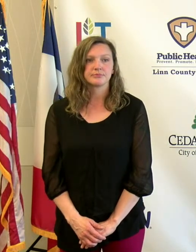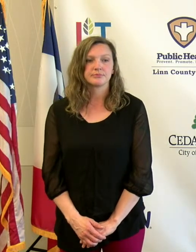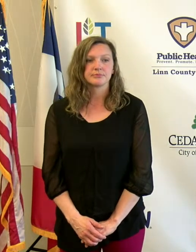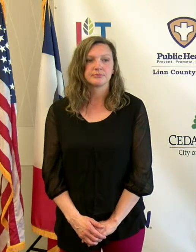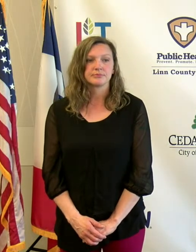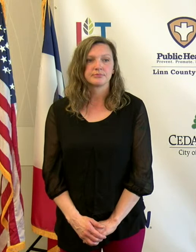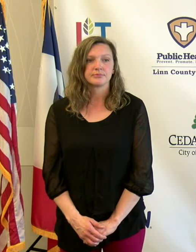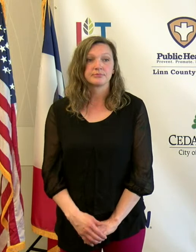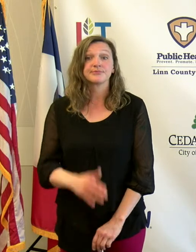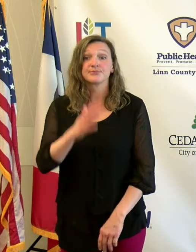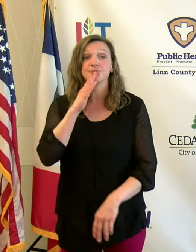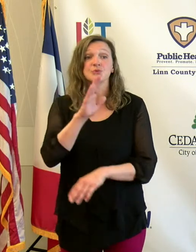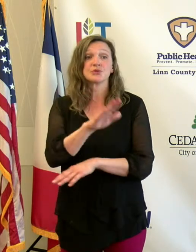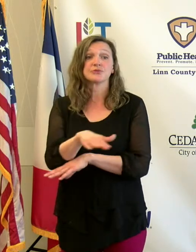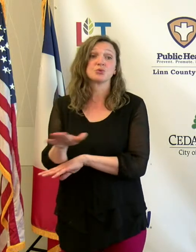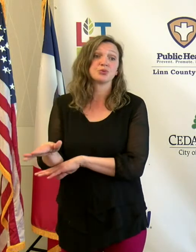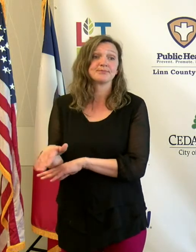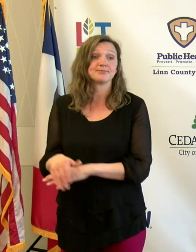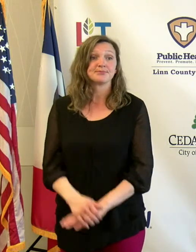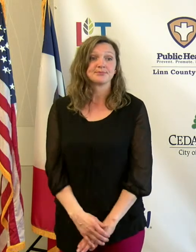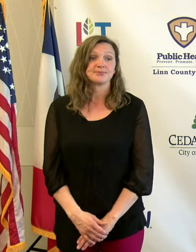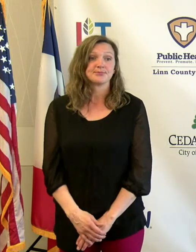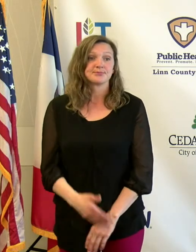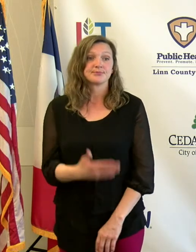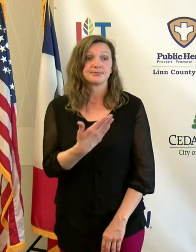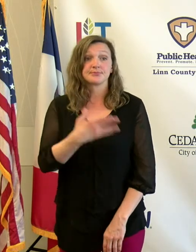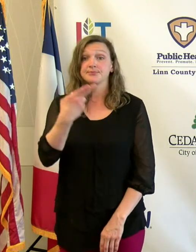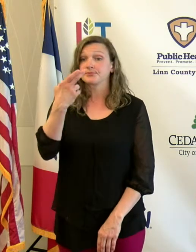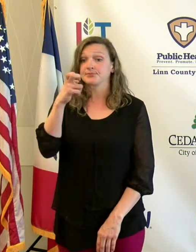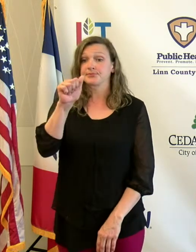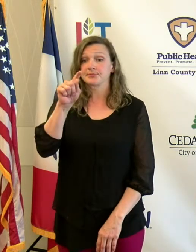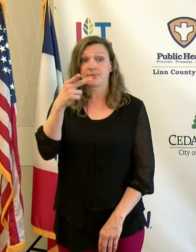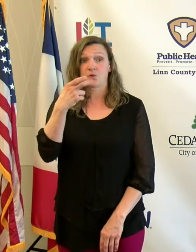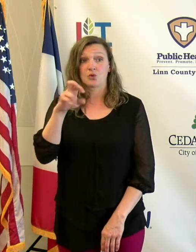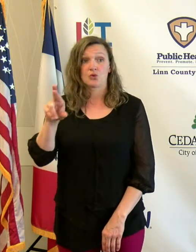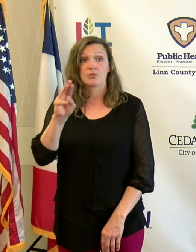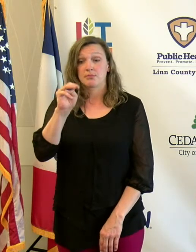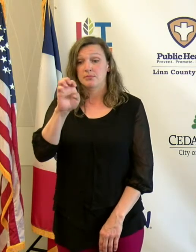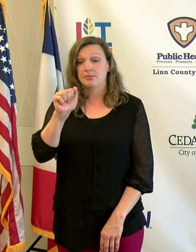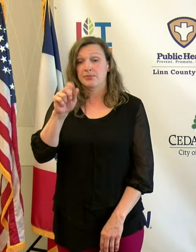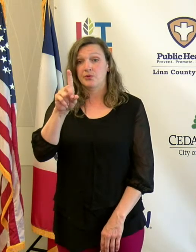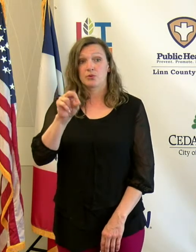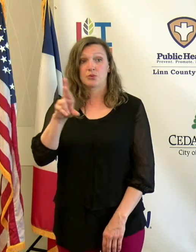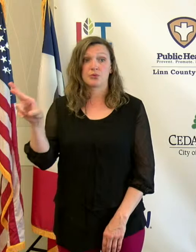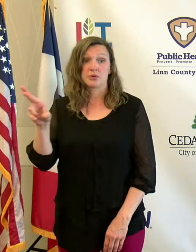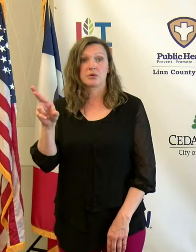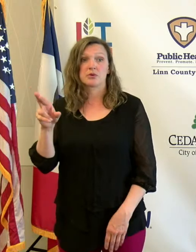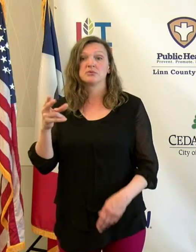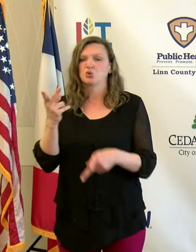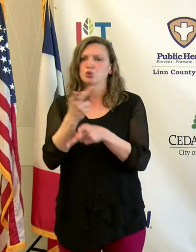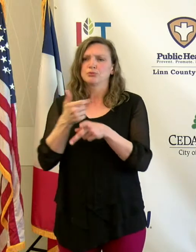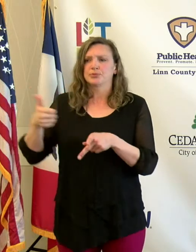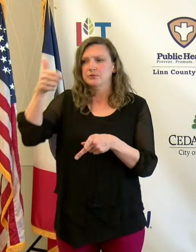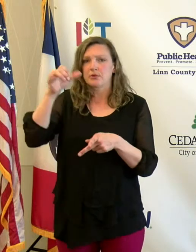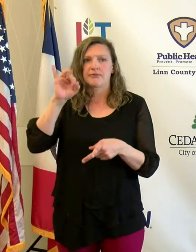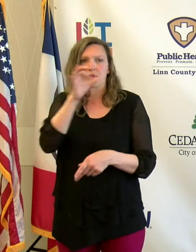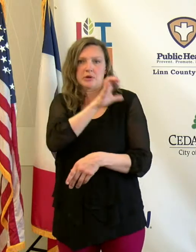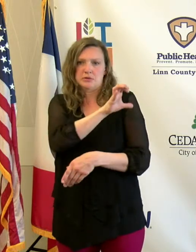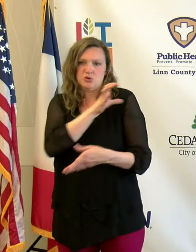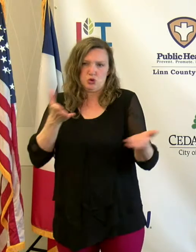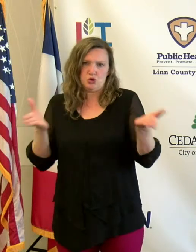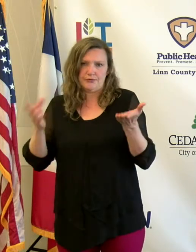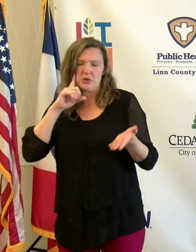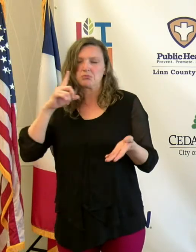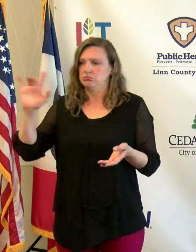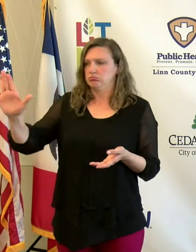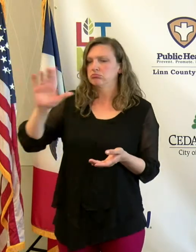Good afternoon. My name is Heather Metter, and I am the supervisor for the Clinical Services Branch at Linn County Public